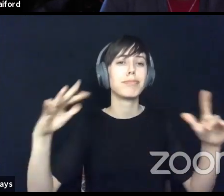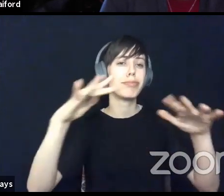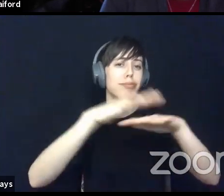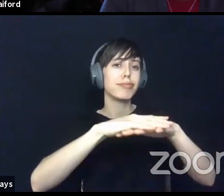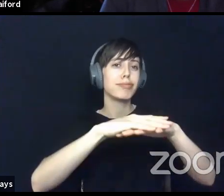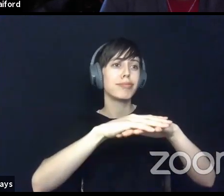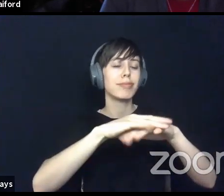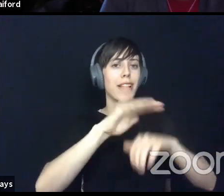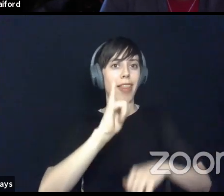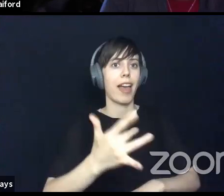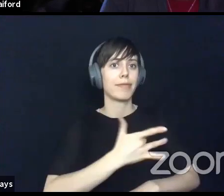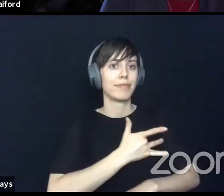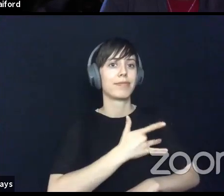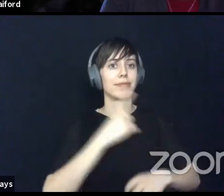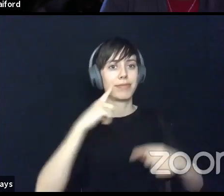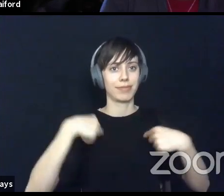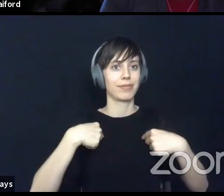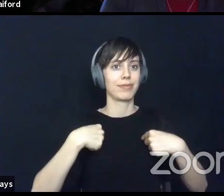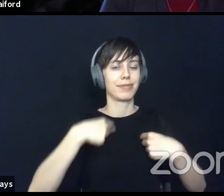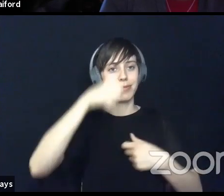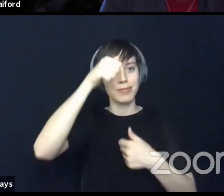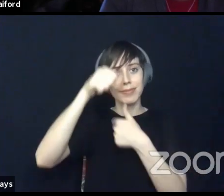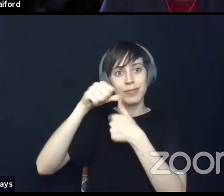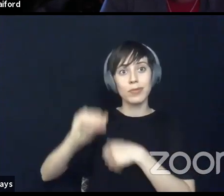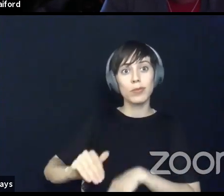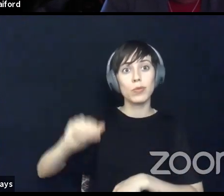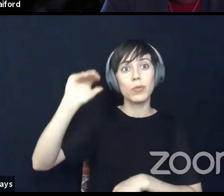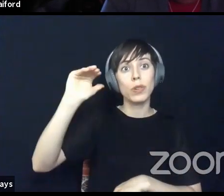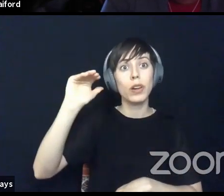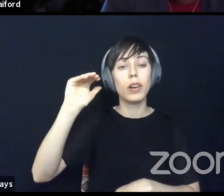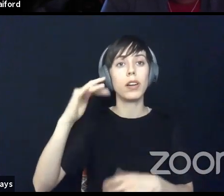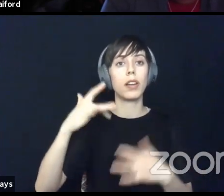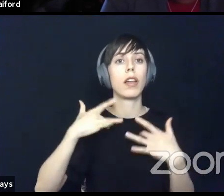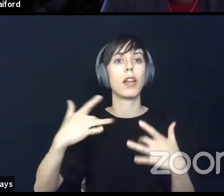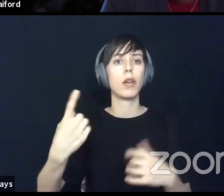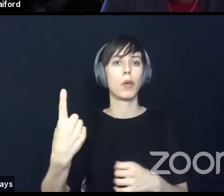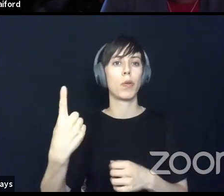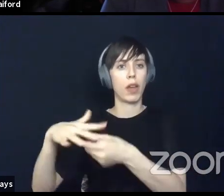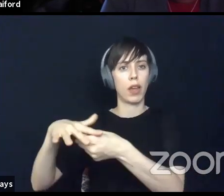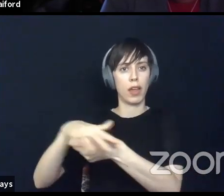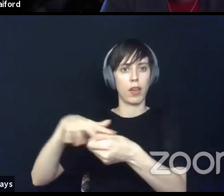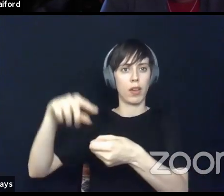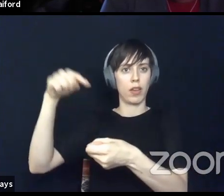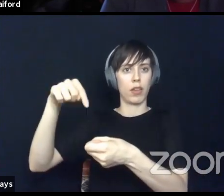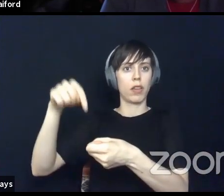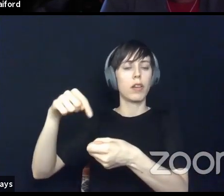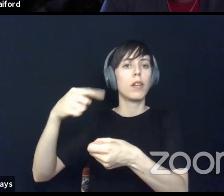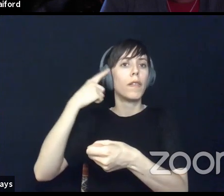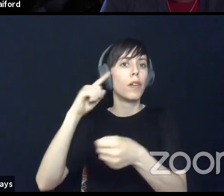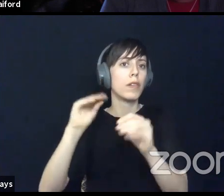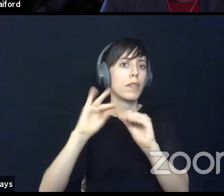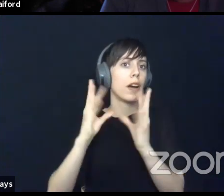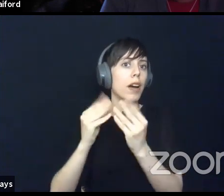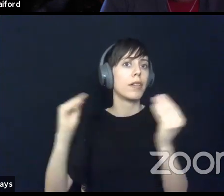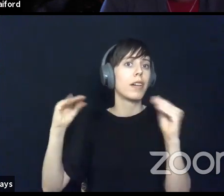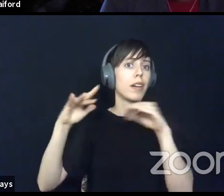areas, there was like a single space that was like deemed a park and often would fall into